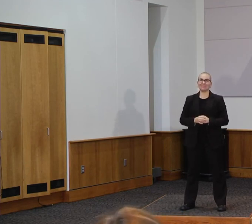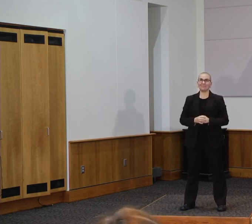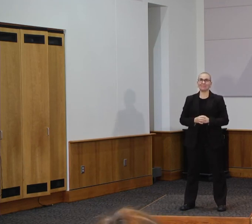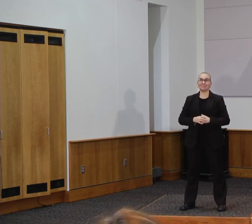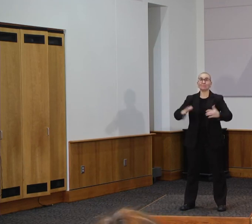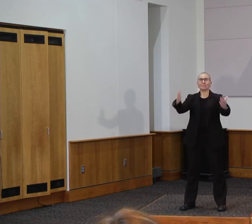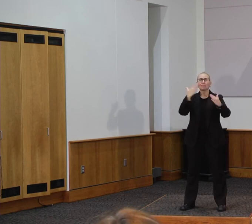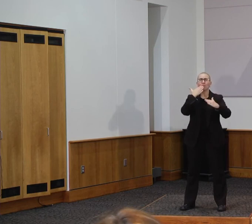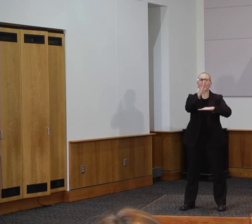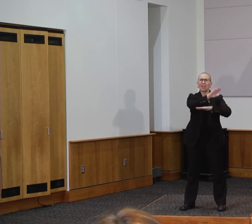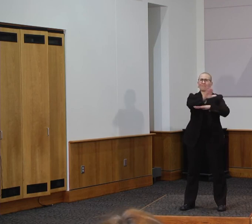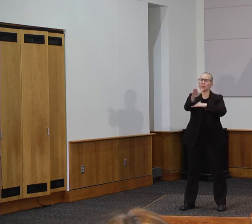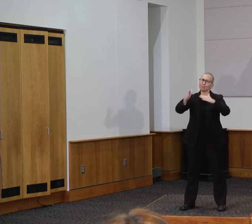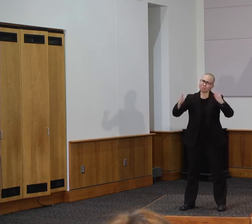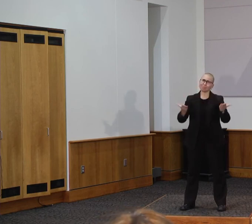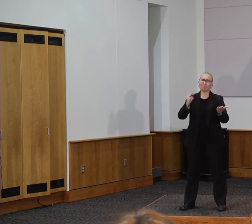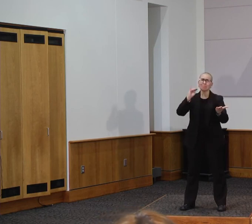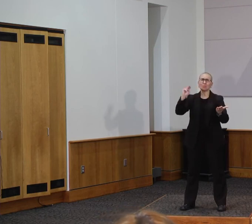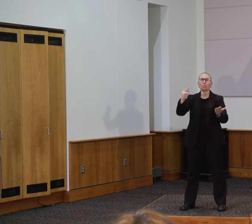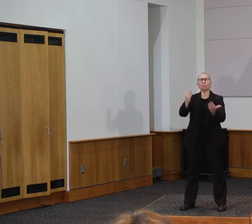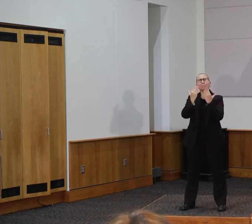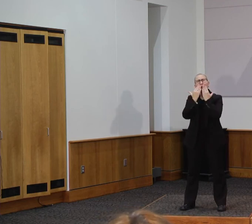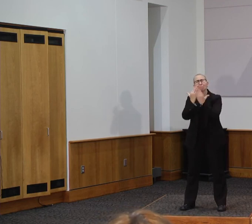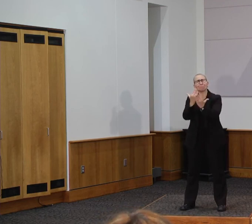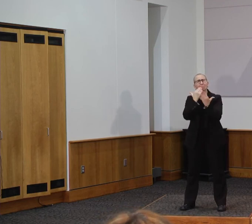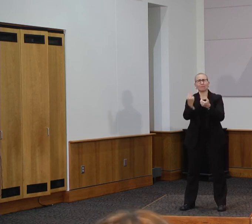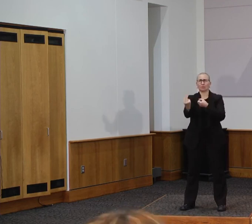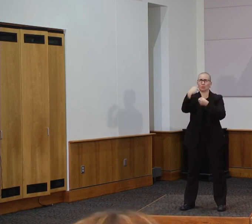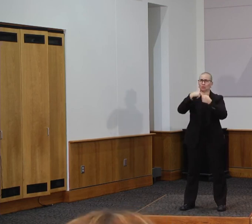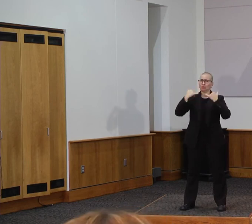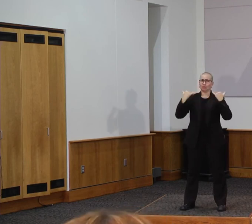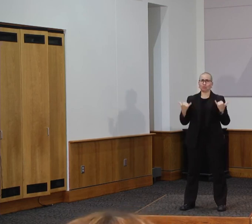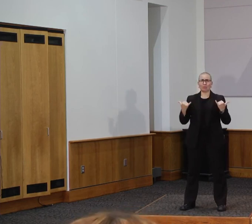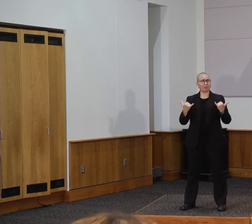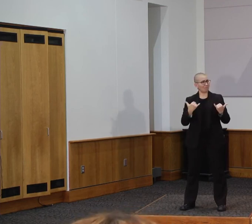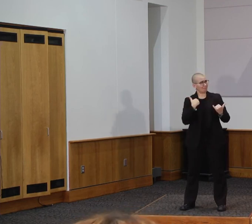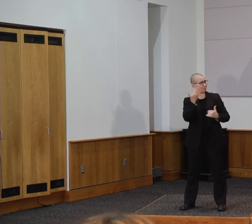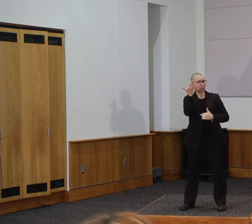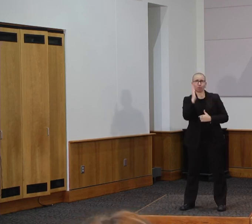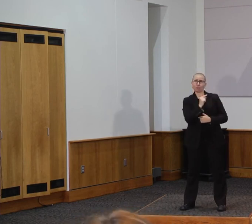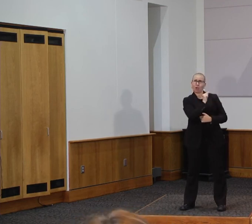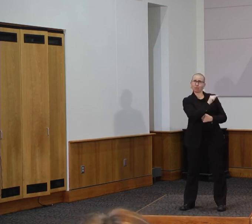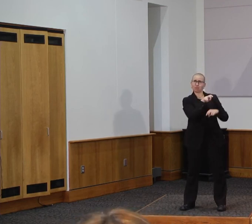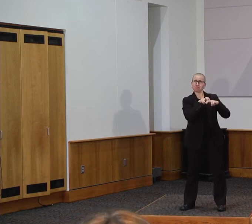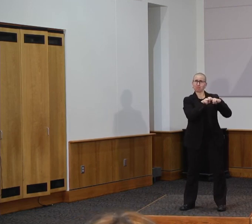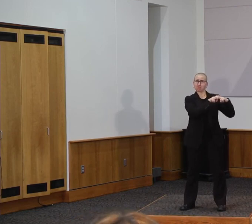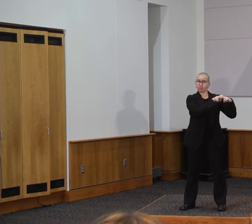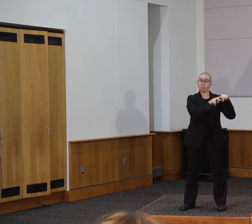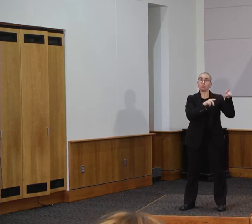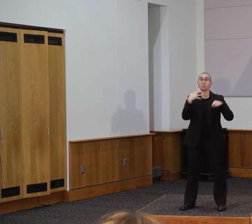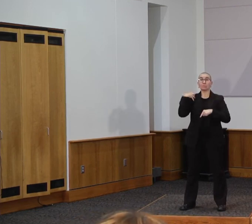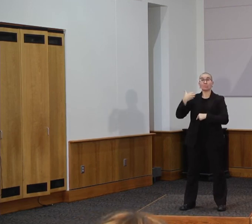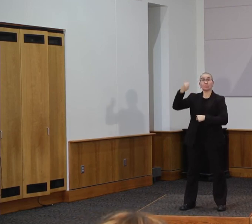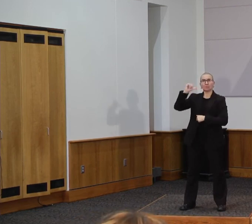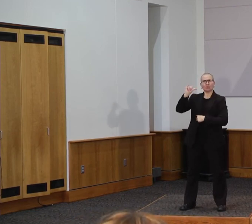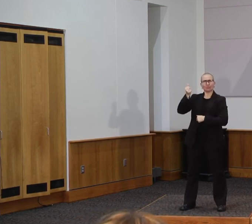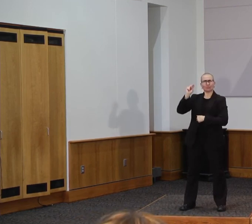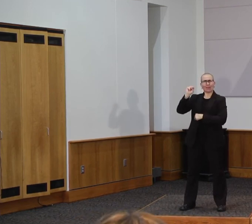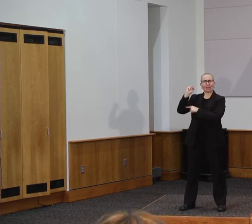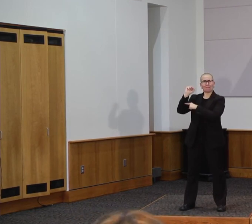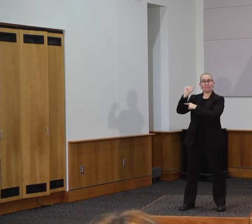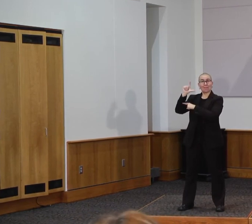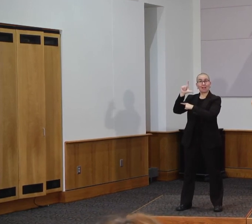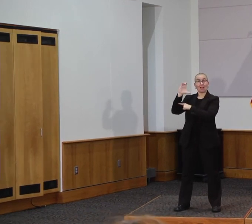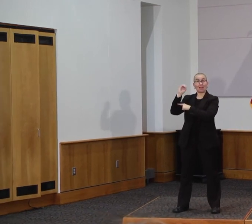Good afternoon, Minnesota. Thank you for joining us today. I'm going to be joined today by Commissioner Jan Malcolm, Infectious